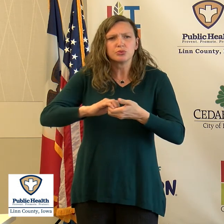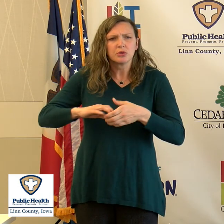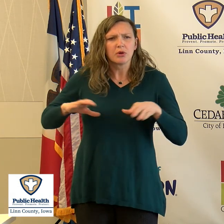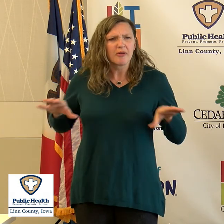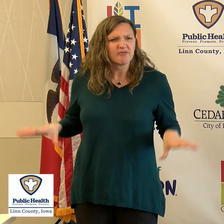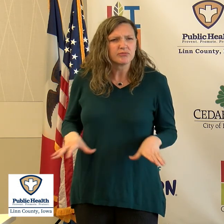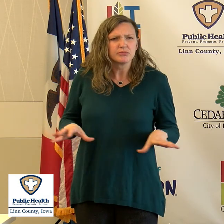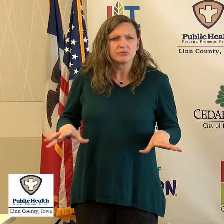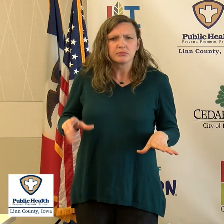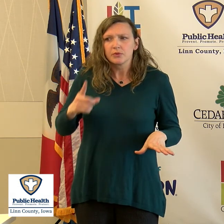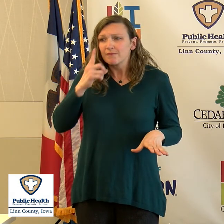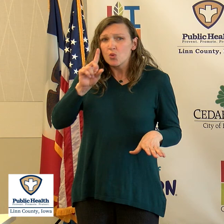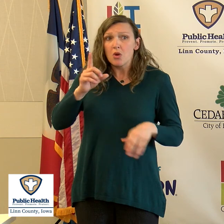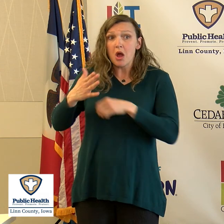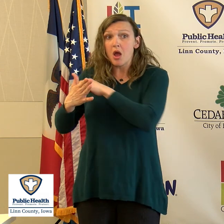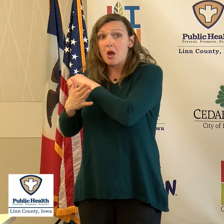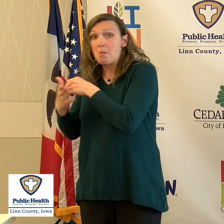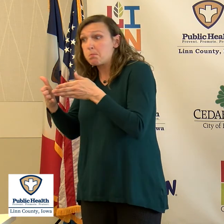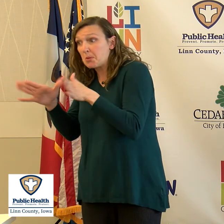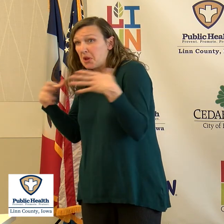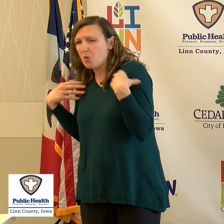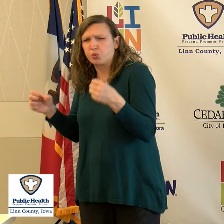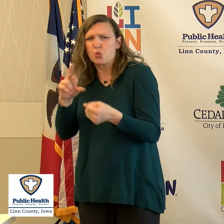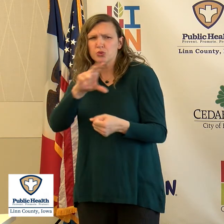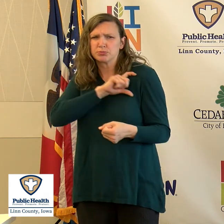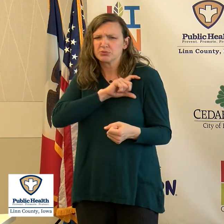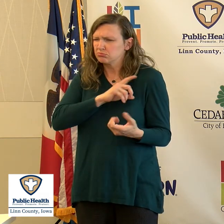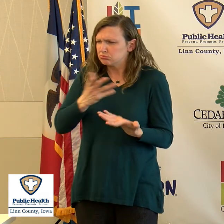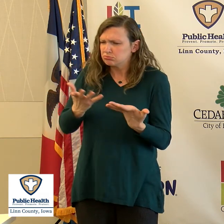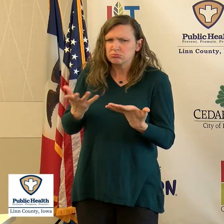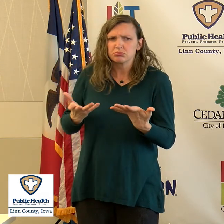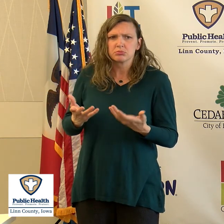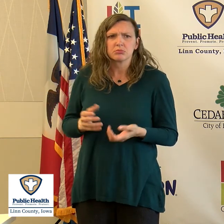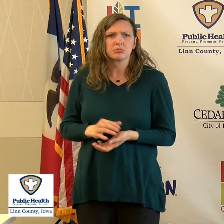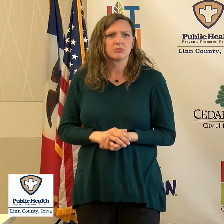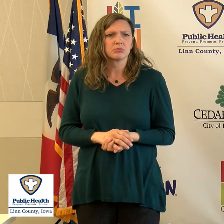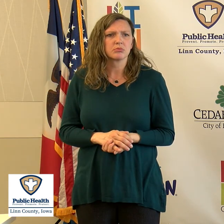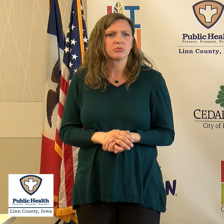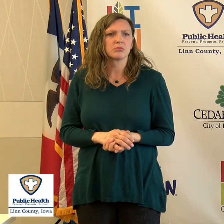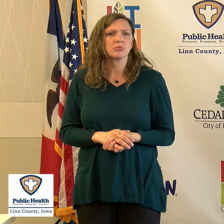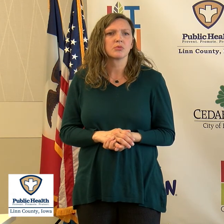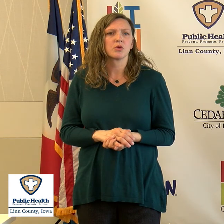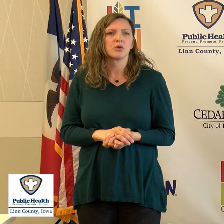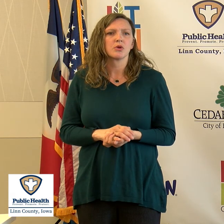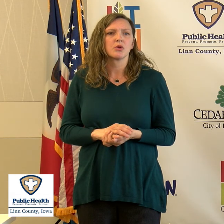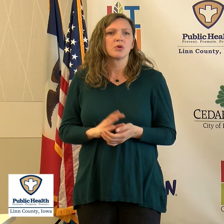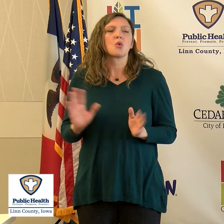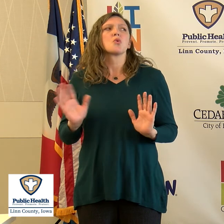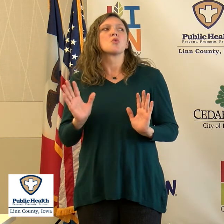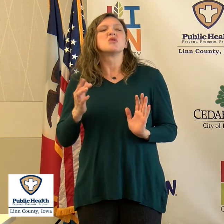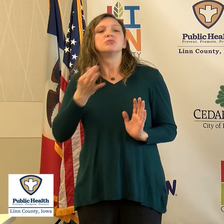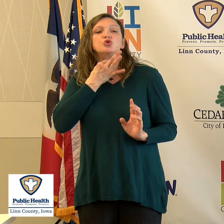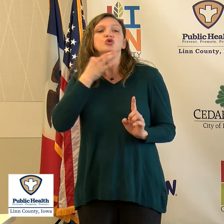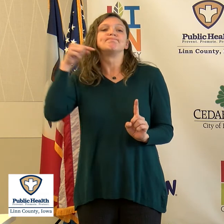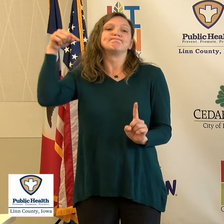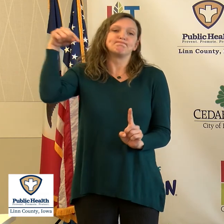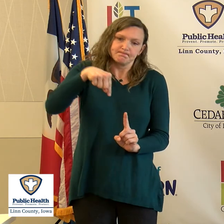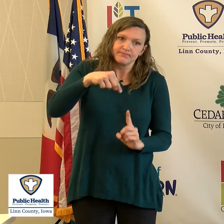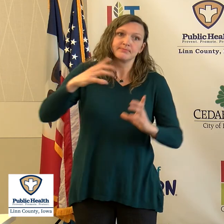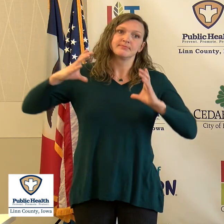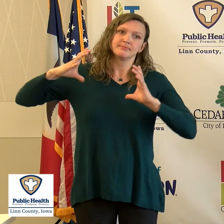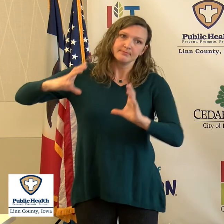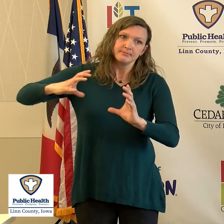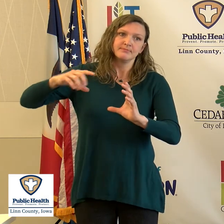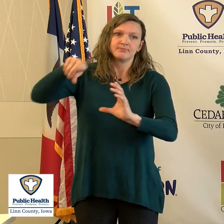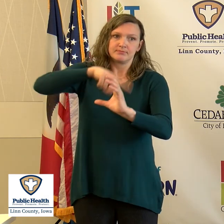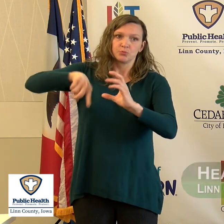other counties' public health departments, or really any just sort of coordination with, specifically with Region 6. Okay, so maybe we could divide this up into